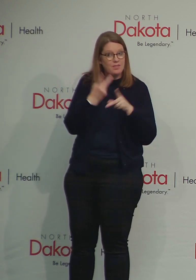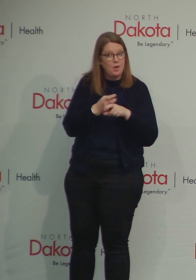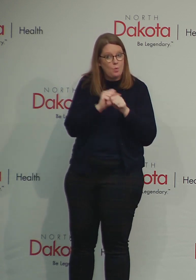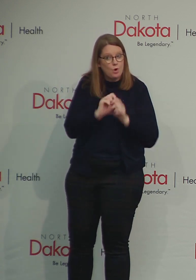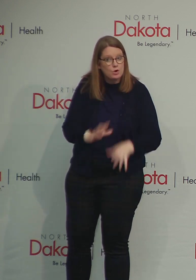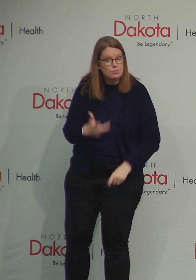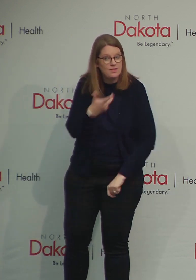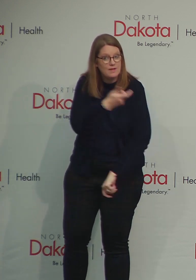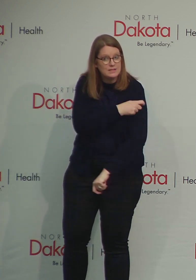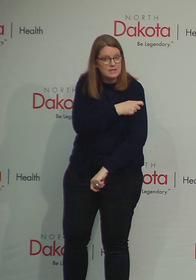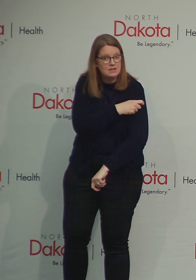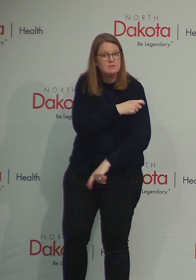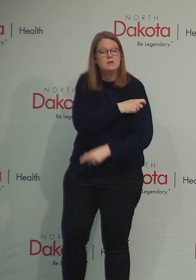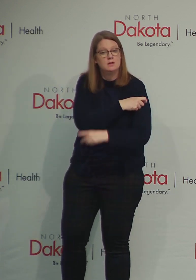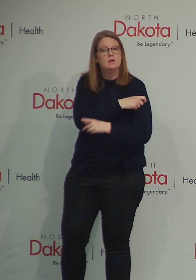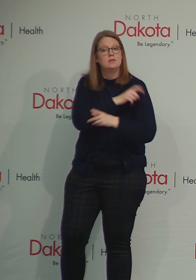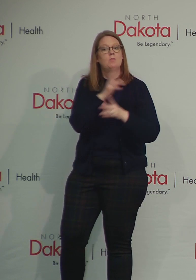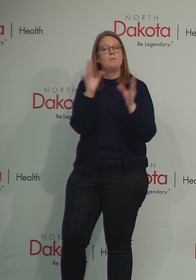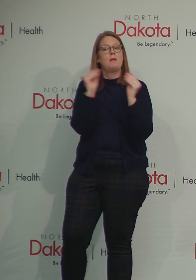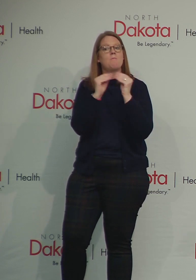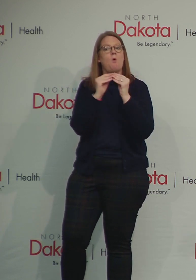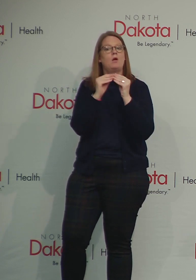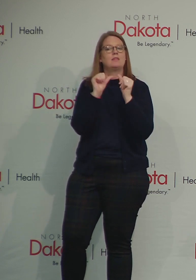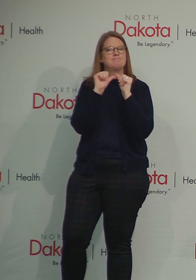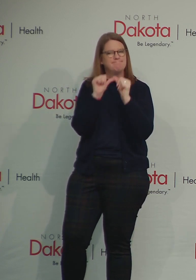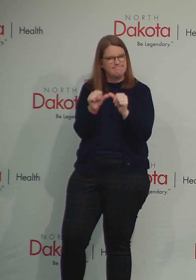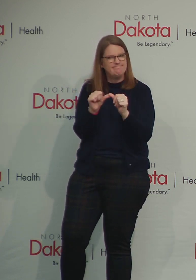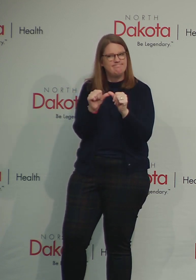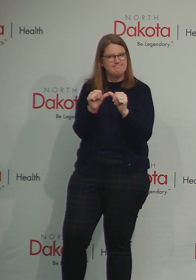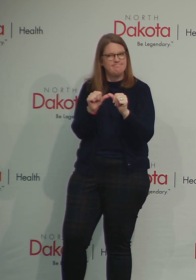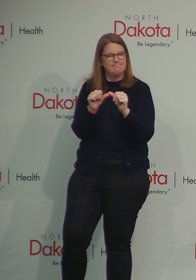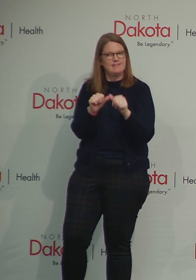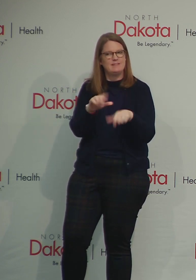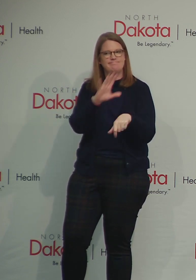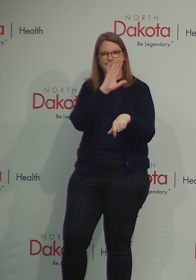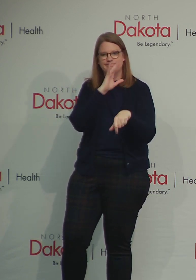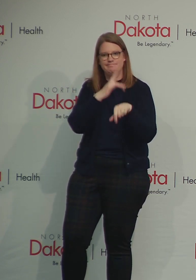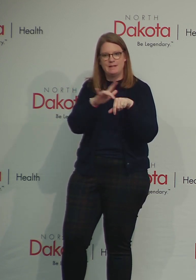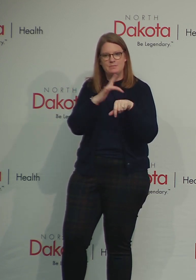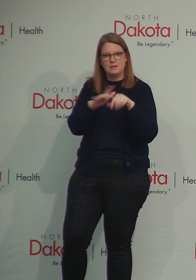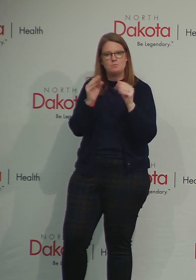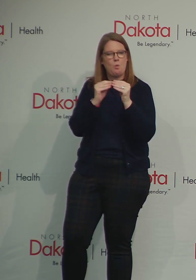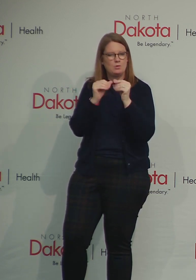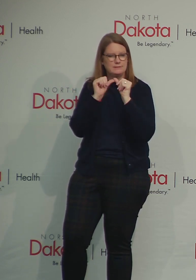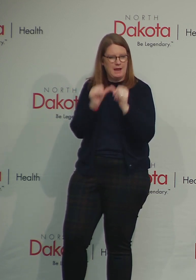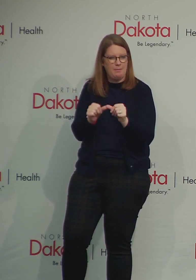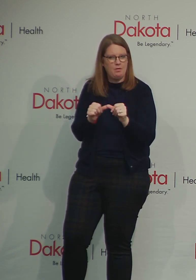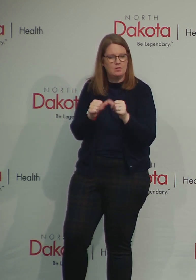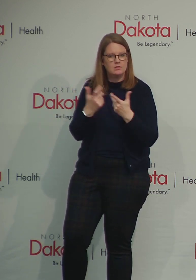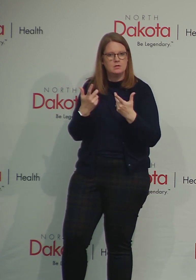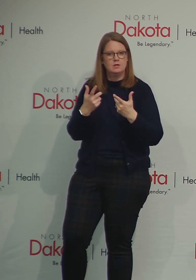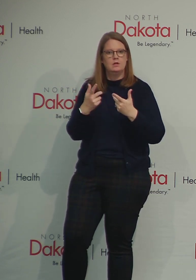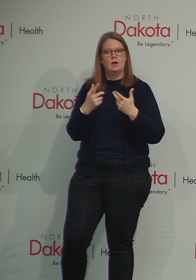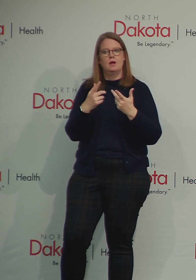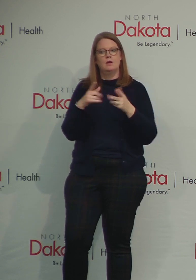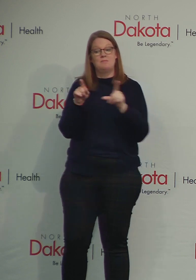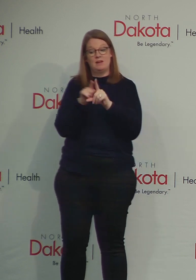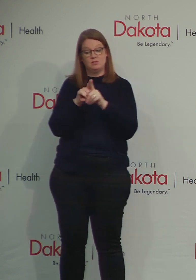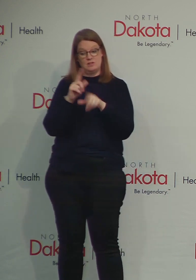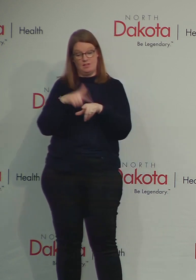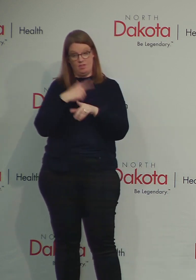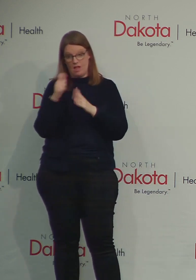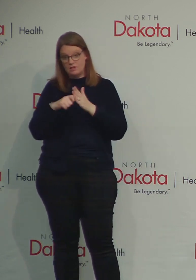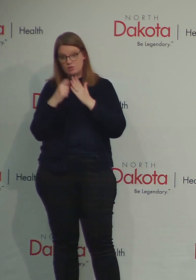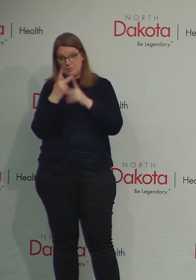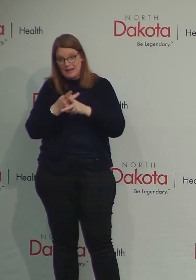vaccination. That's going to create stability and capacity in our ability to have hospitalization. We get the long-term care stuff. That's